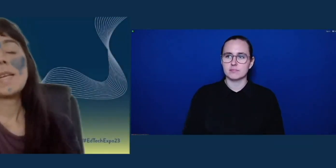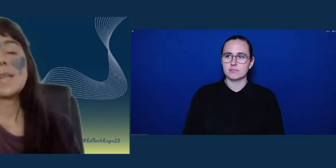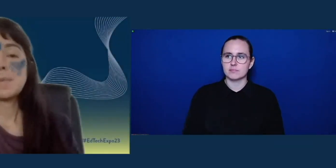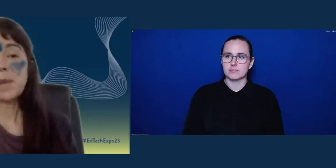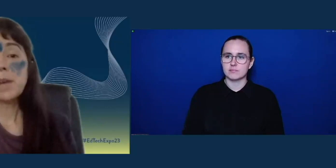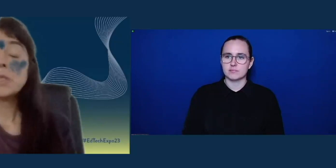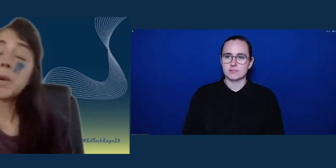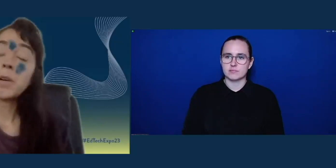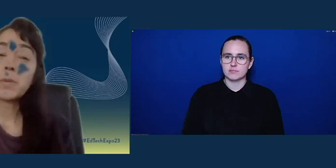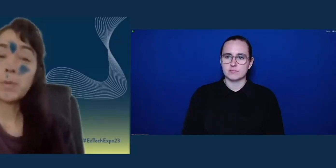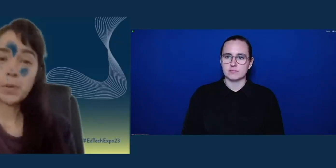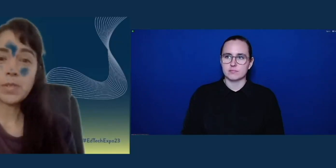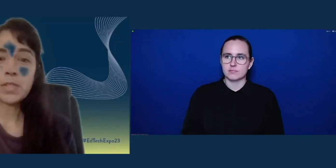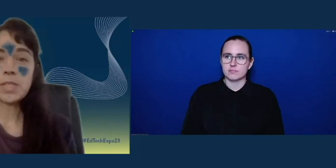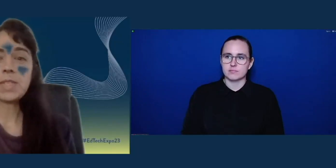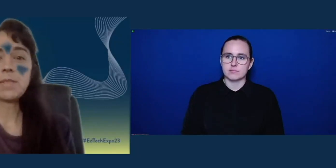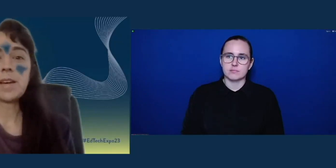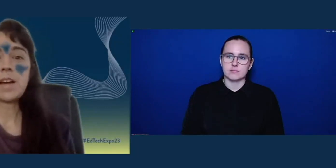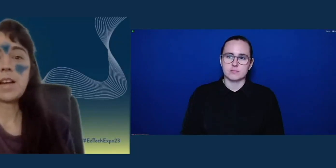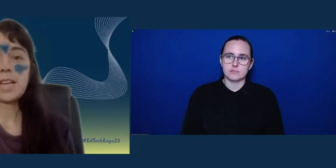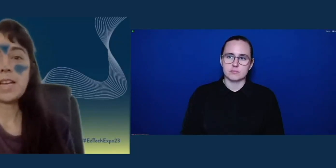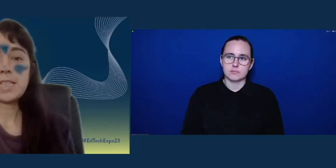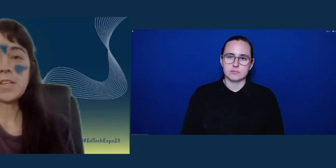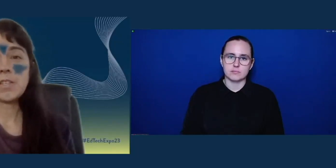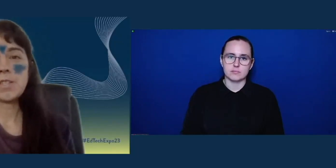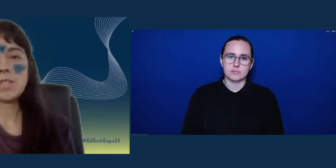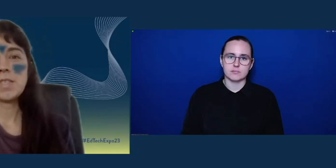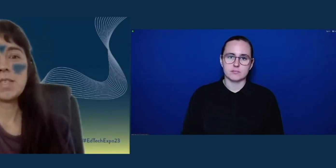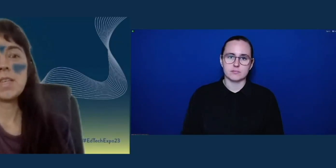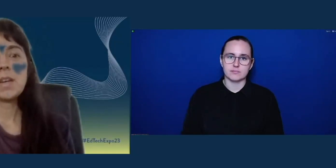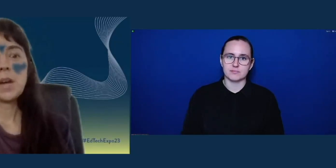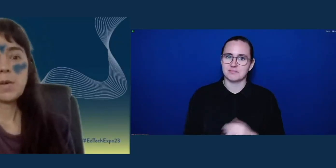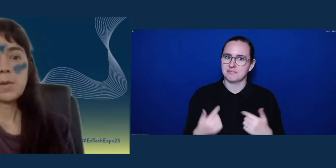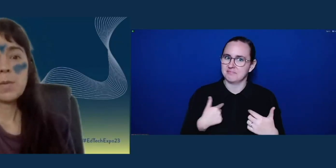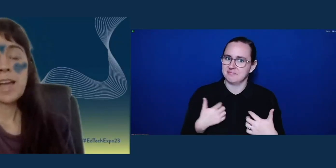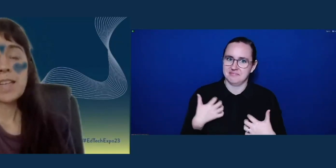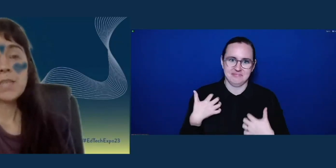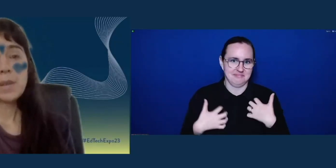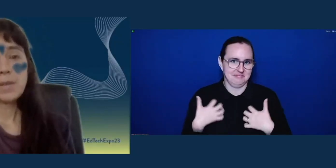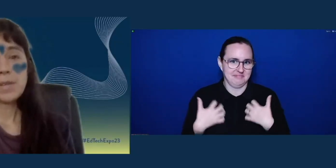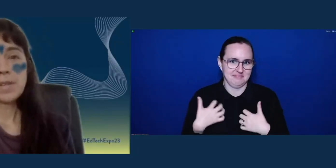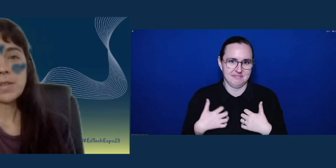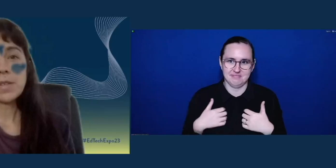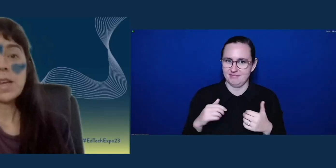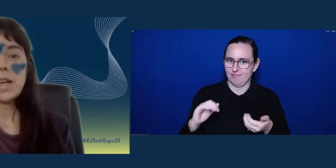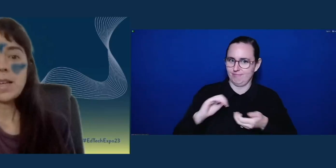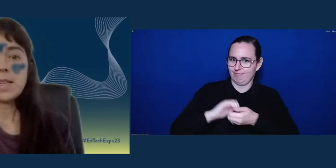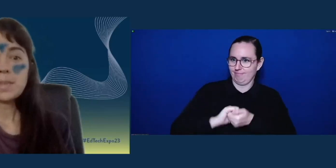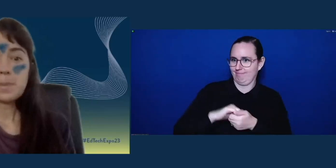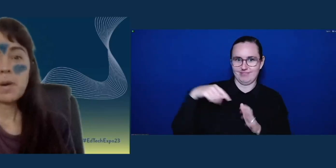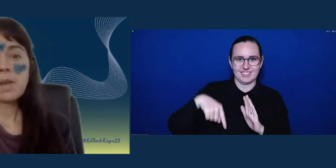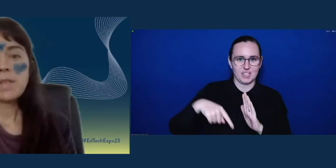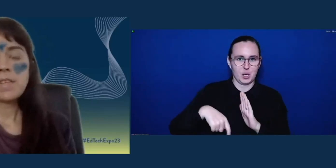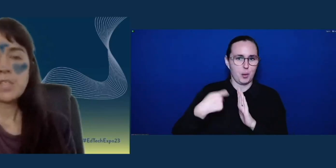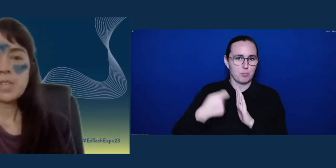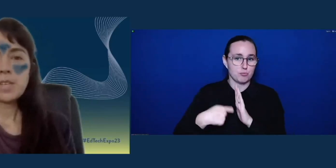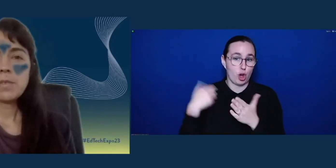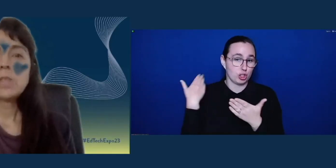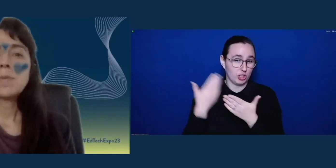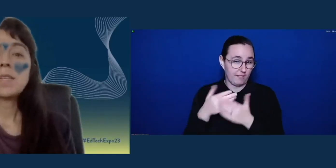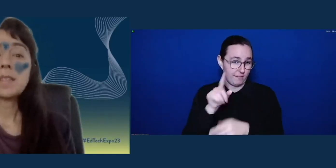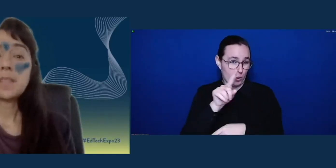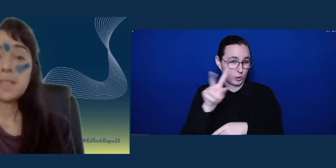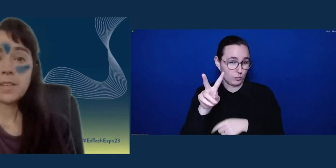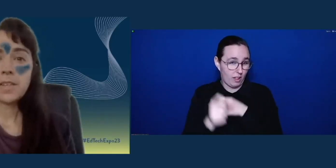USAID has been proud to partner with World Vision and DFAT on ACR GCD over the last 12 years, and to be part of an initiative which